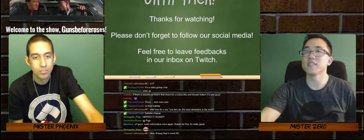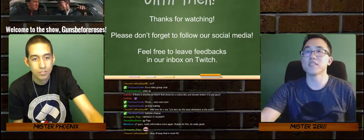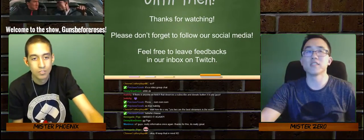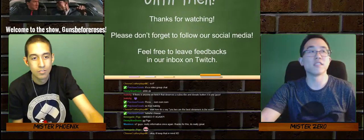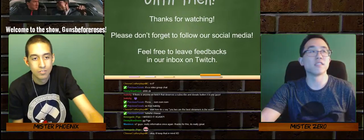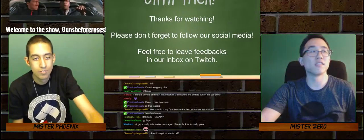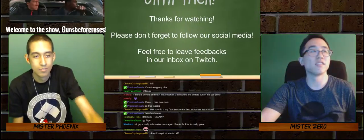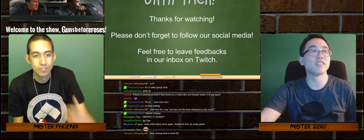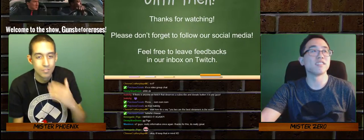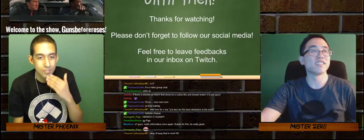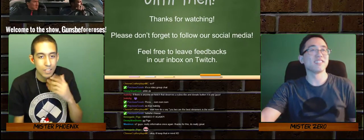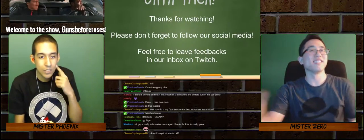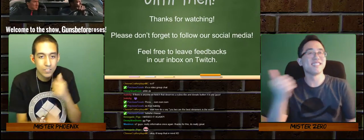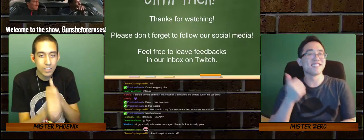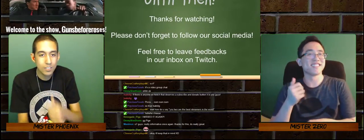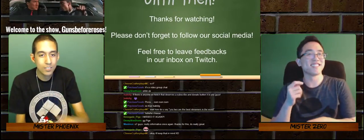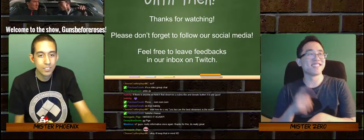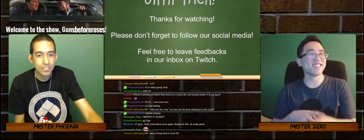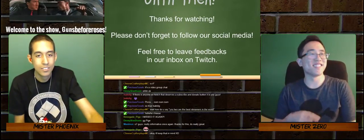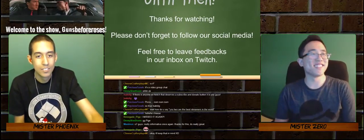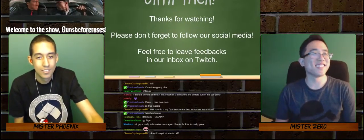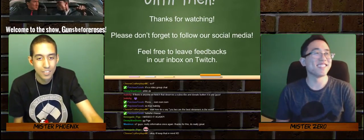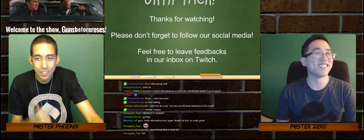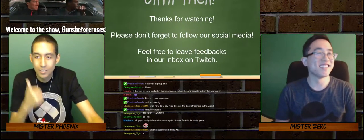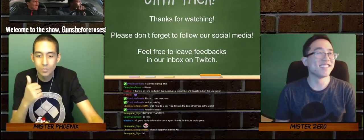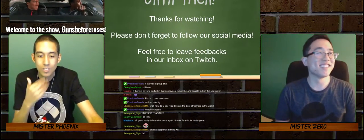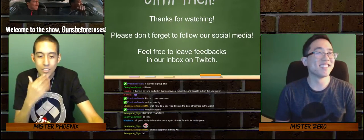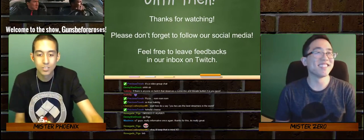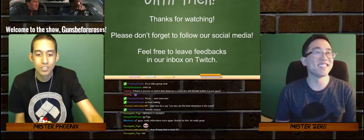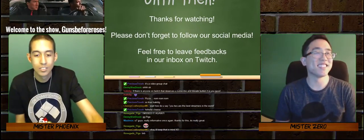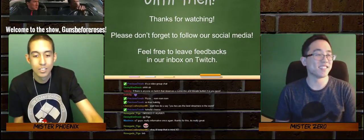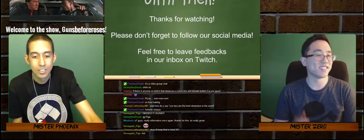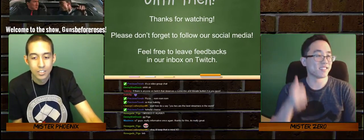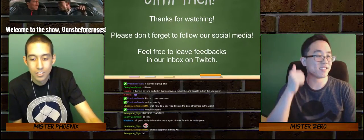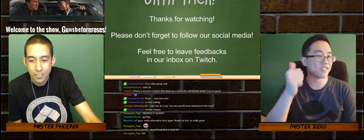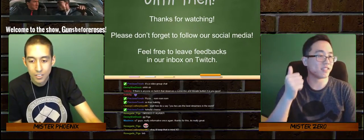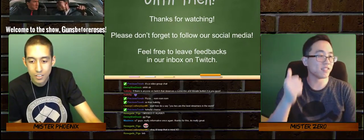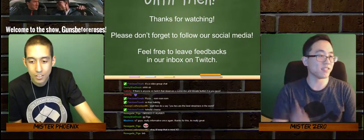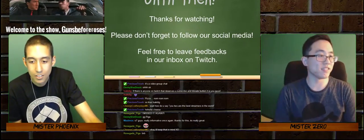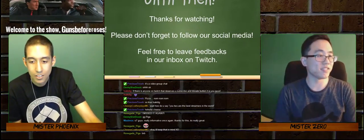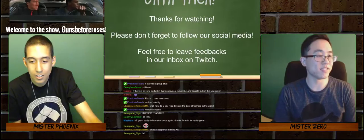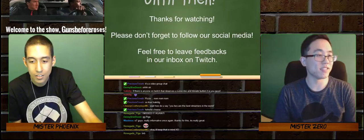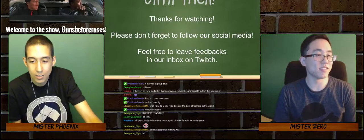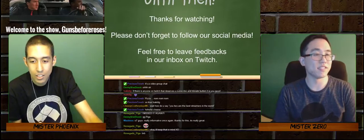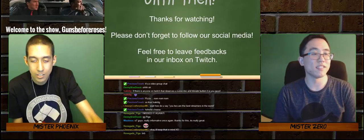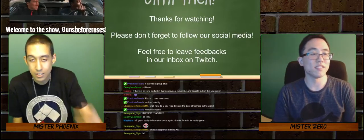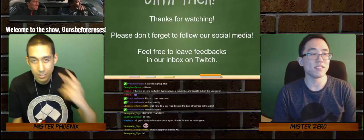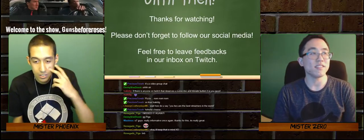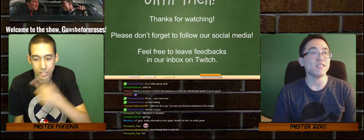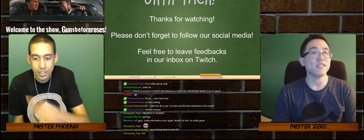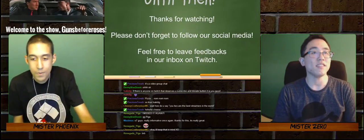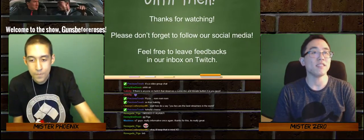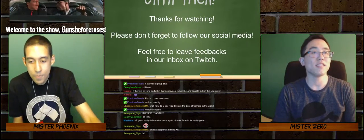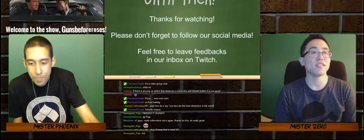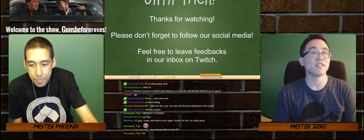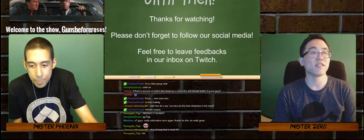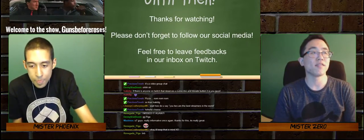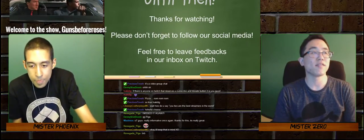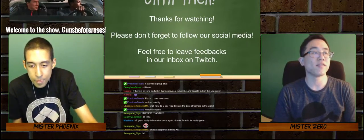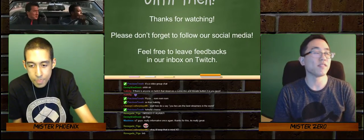Oh. Thanks for the follow. Awesome. Thank you. All right. See you there.